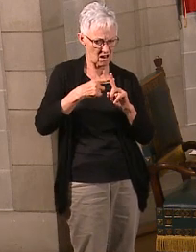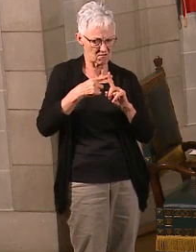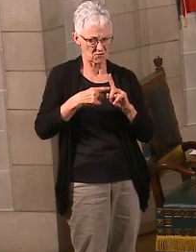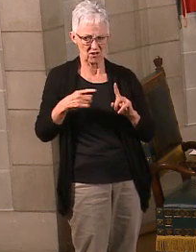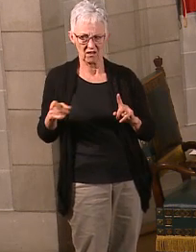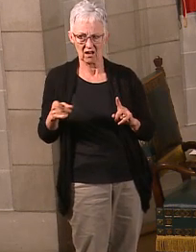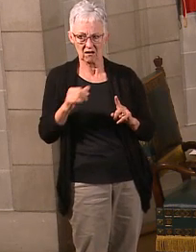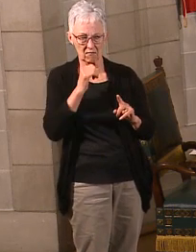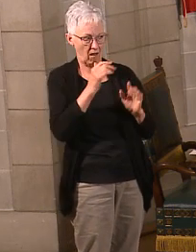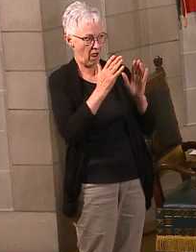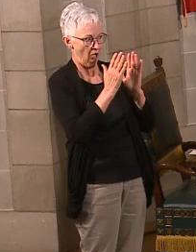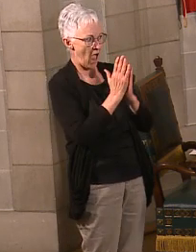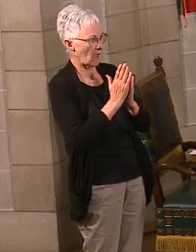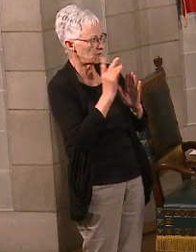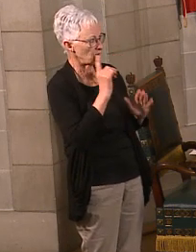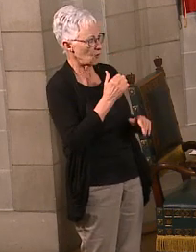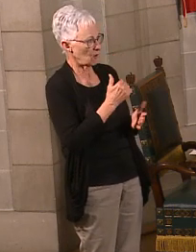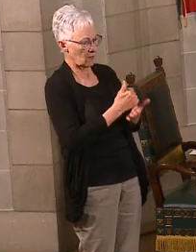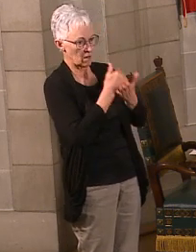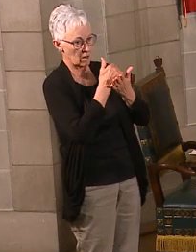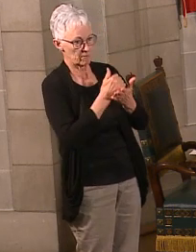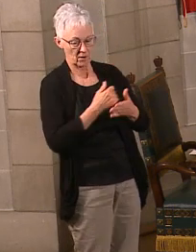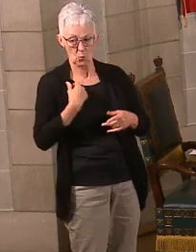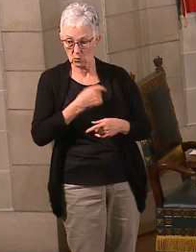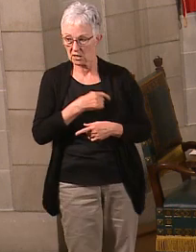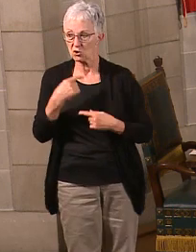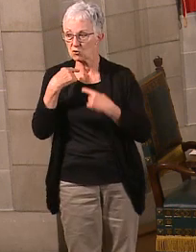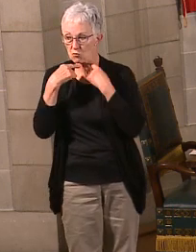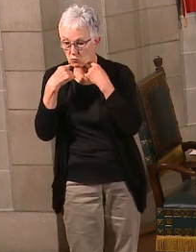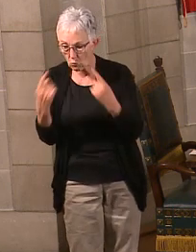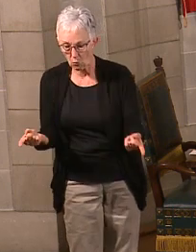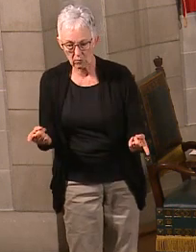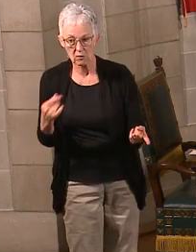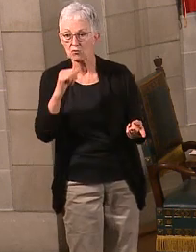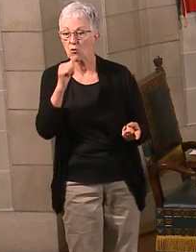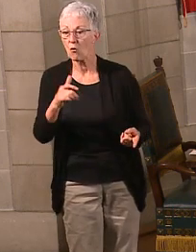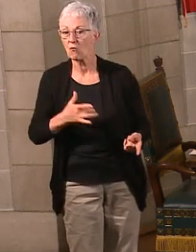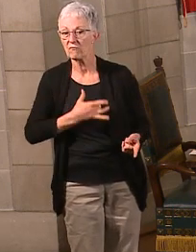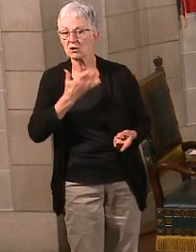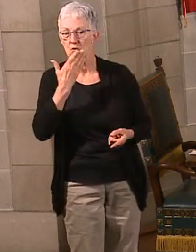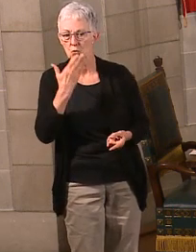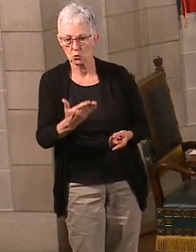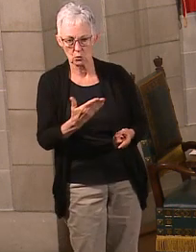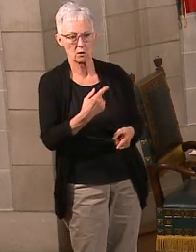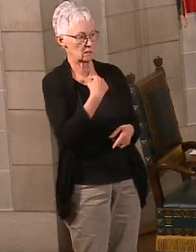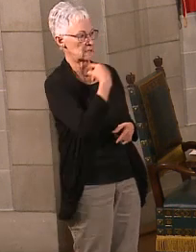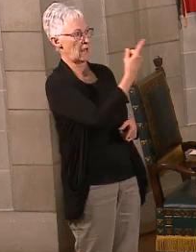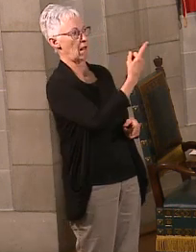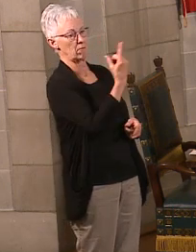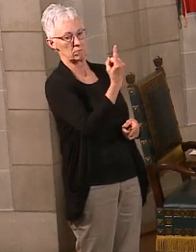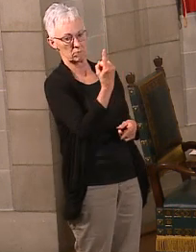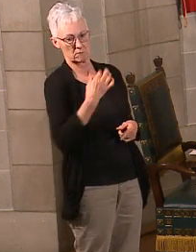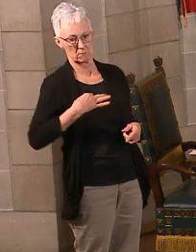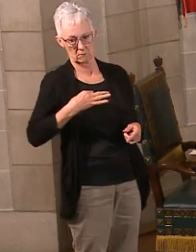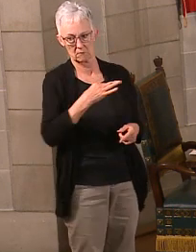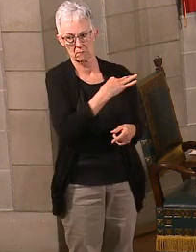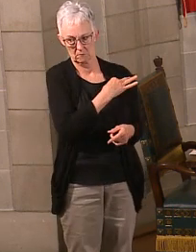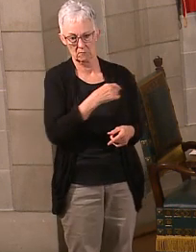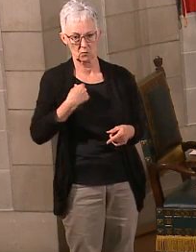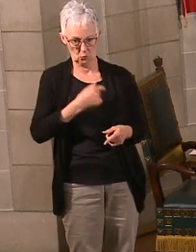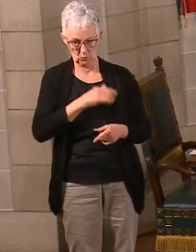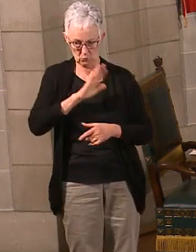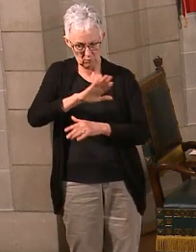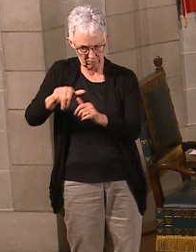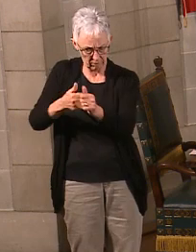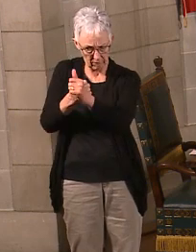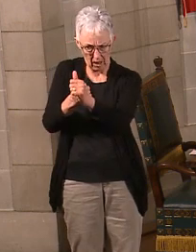very clear to the population, if you don't feel well, tell us. We don't really care what it is. If you don't feel well, tell us. We're going to immediately follow up and make